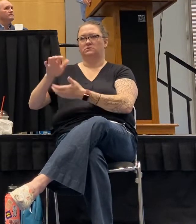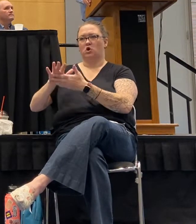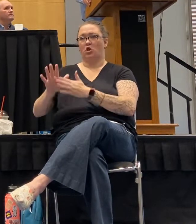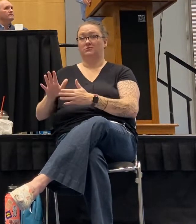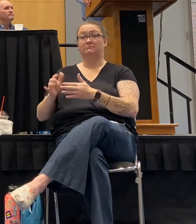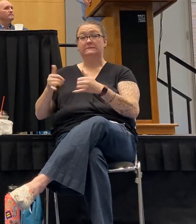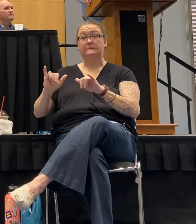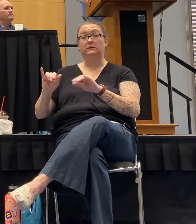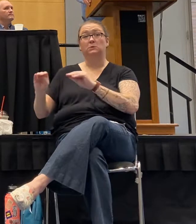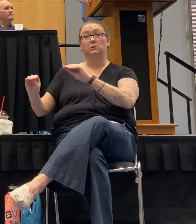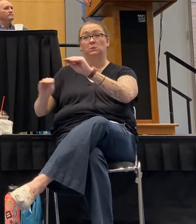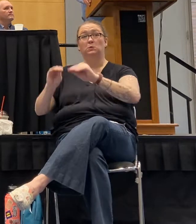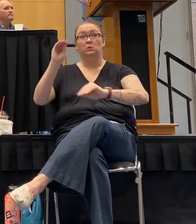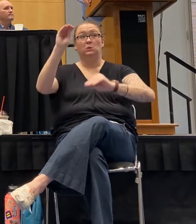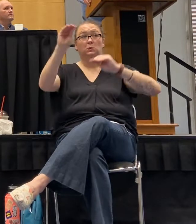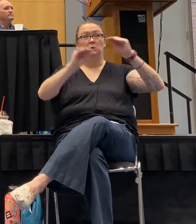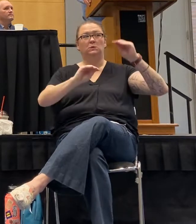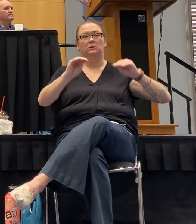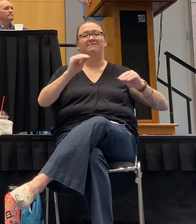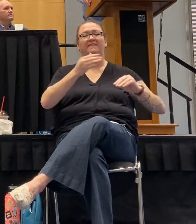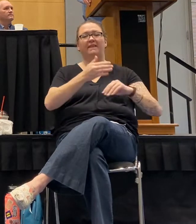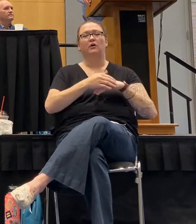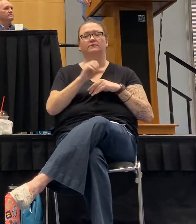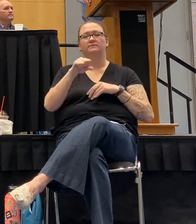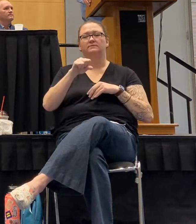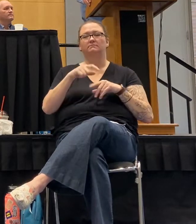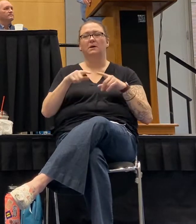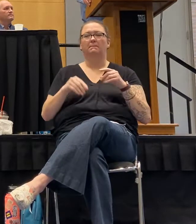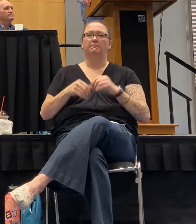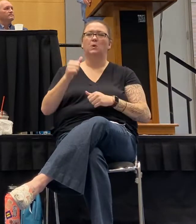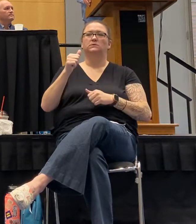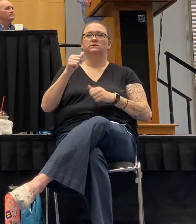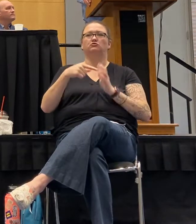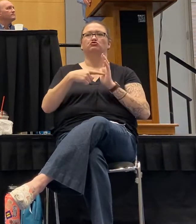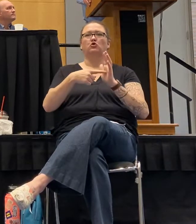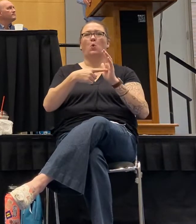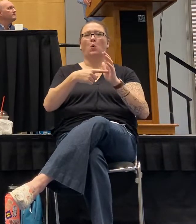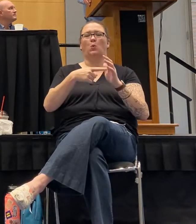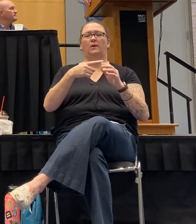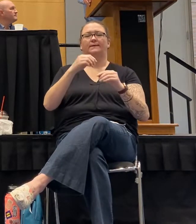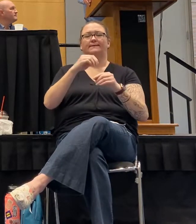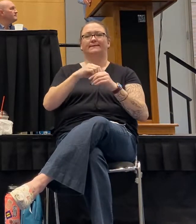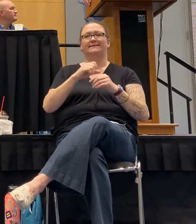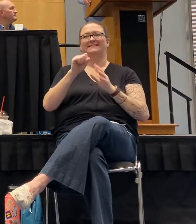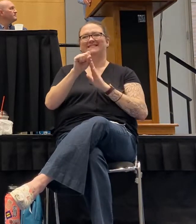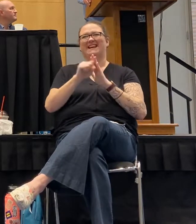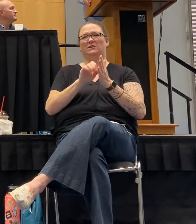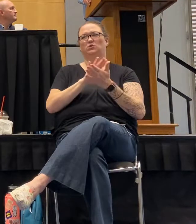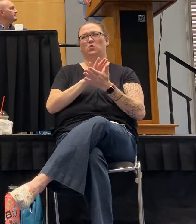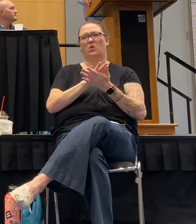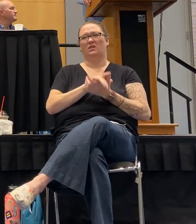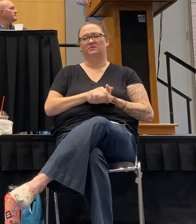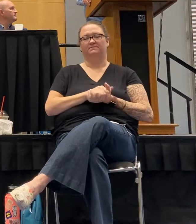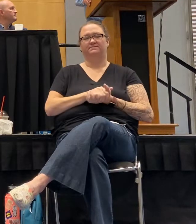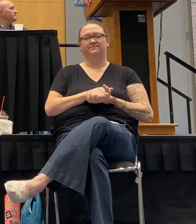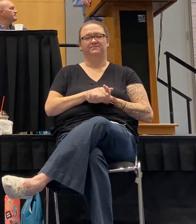still movement there as well, but it's most pronounced within the state schools.